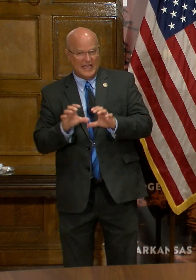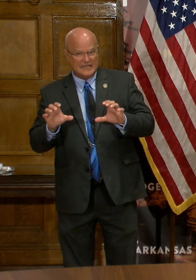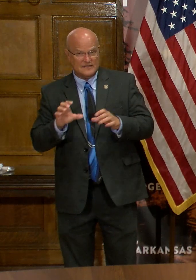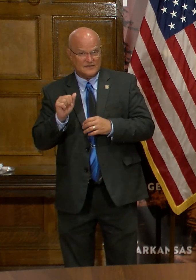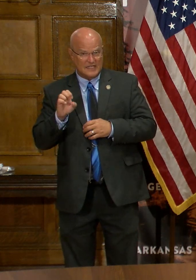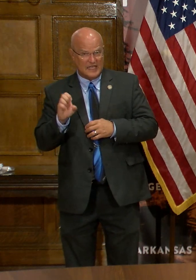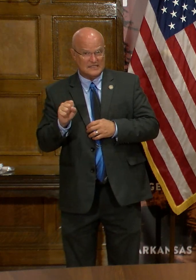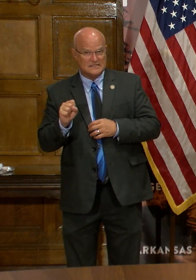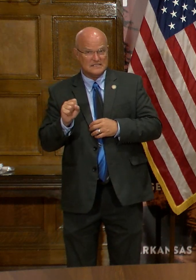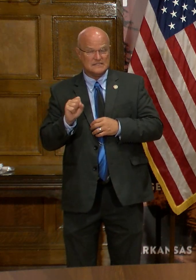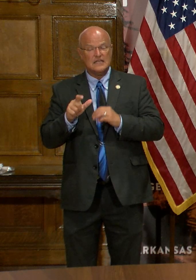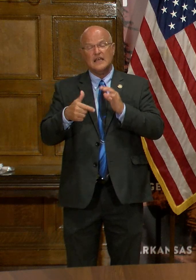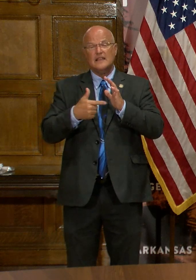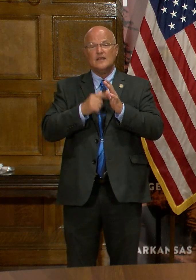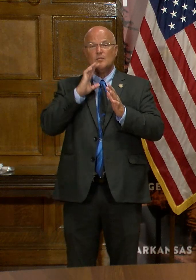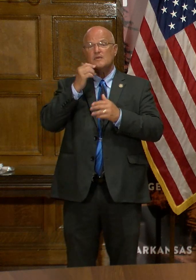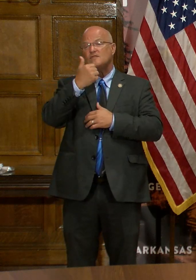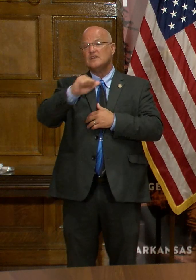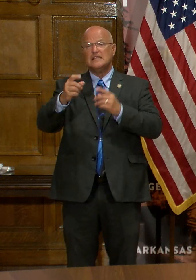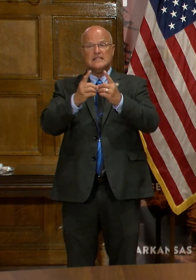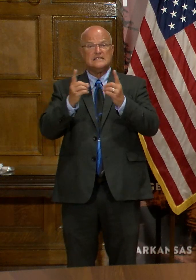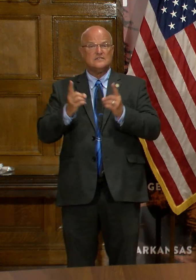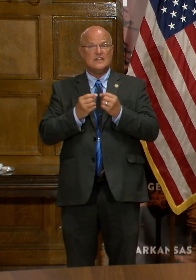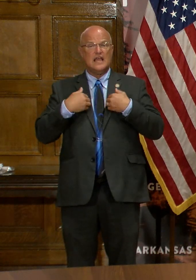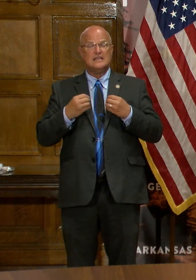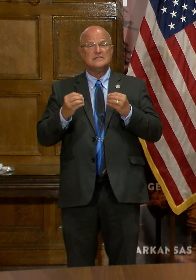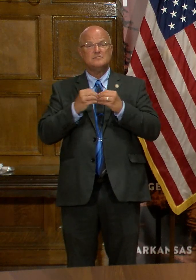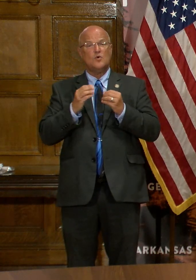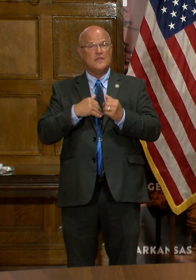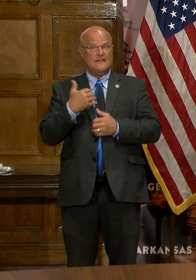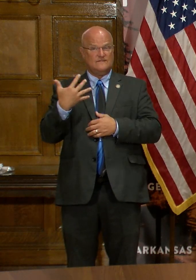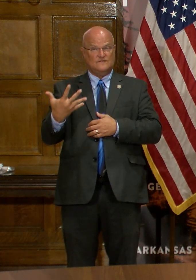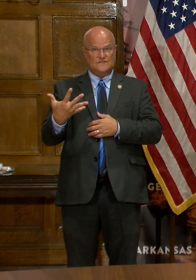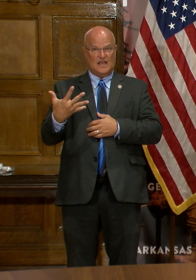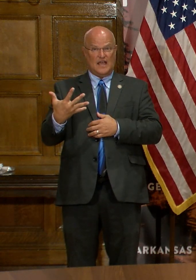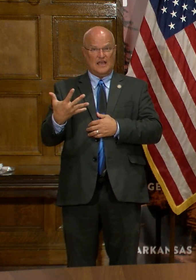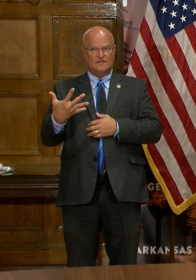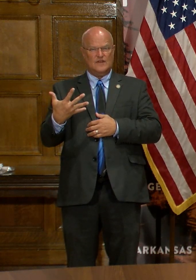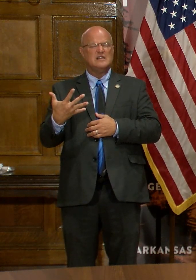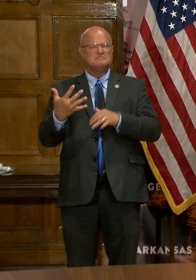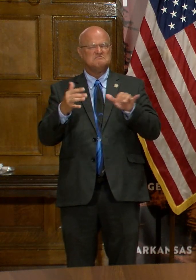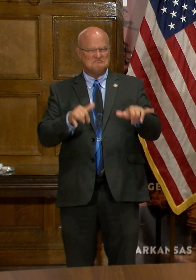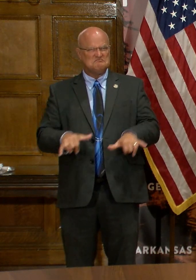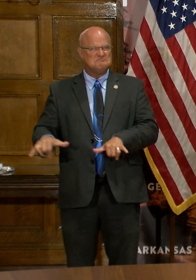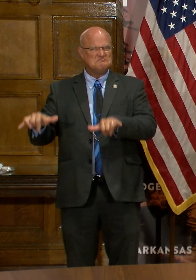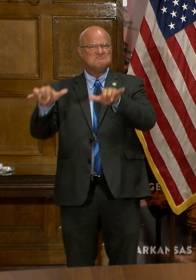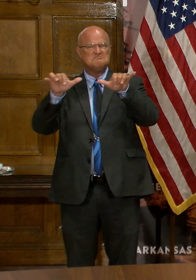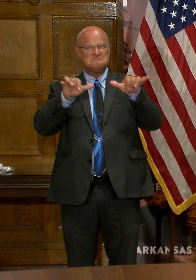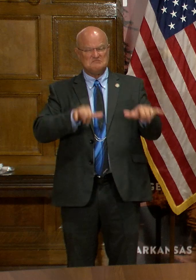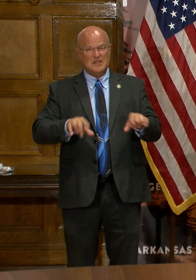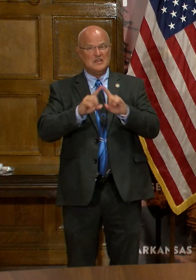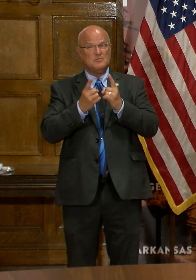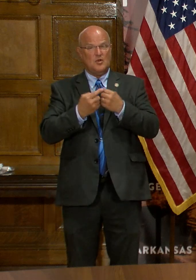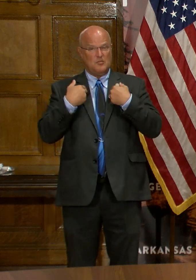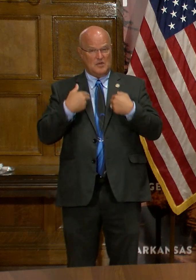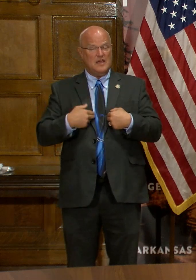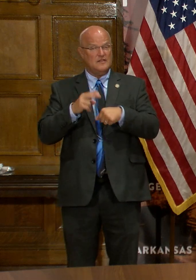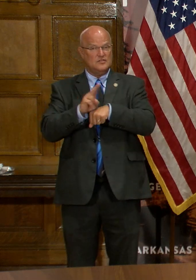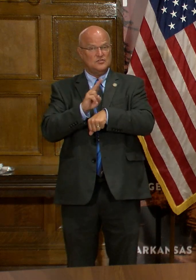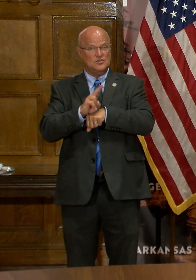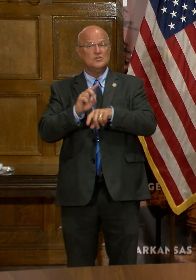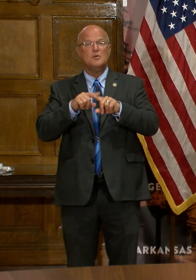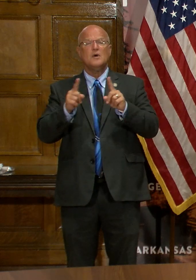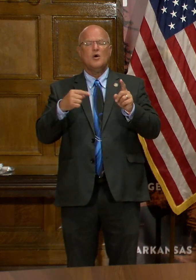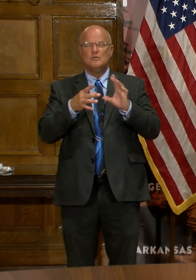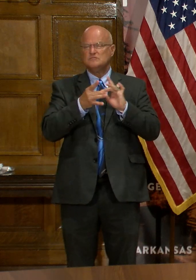cases. This would be for any district that has more than 5, which has been the standard that the Department of Health has utilized. But